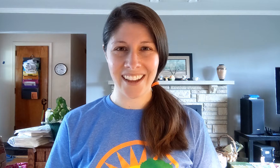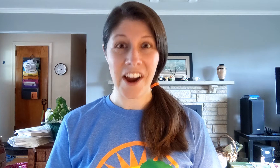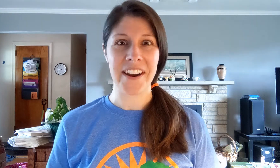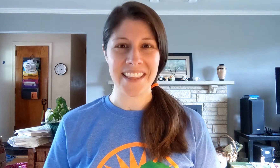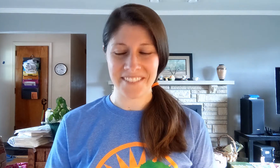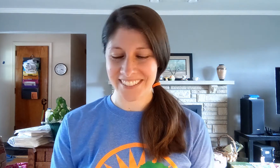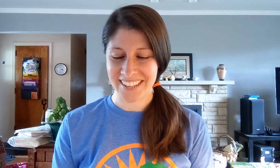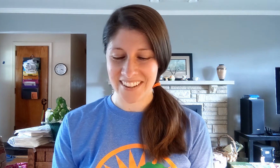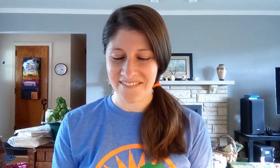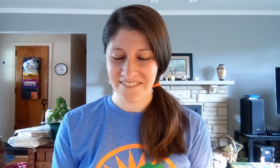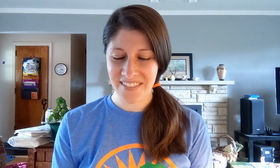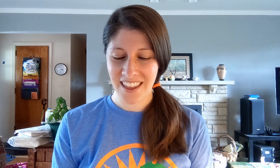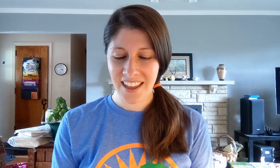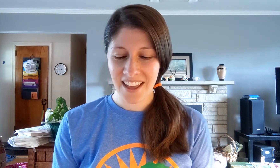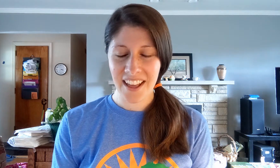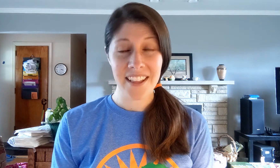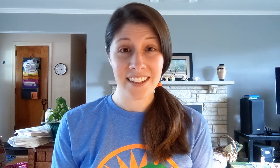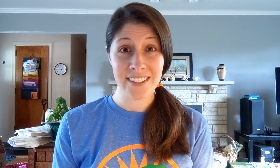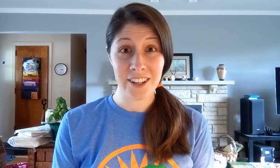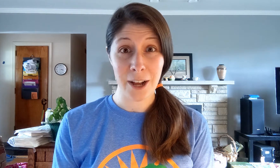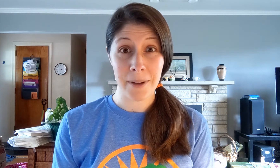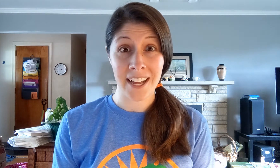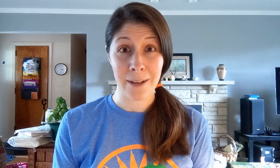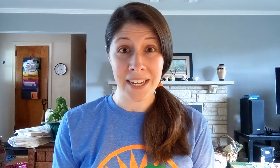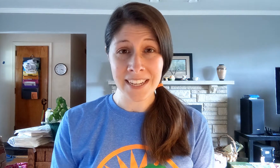All right, that feels good. Let's start out by humming.